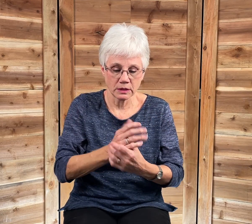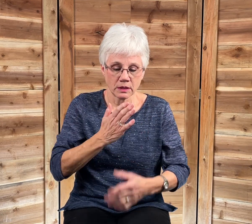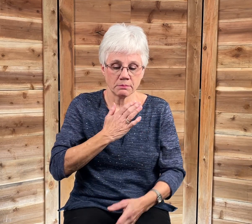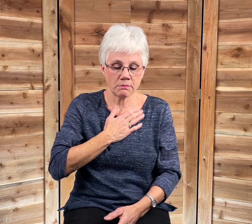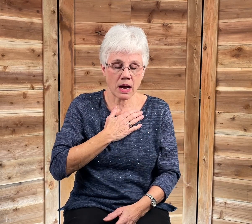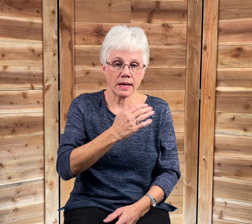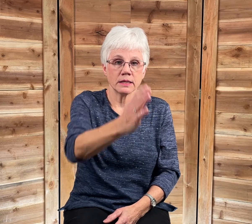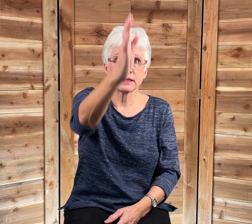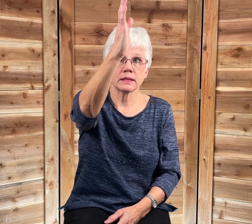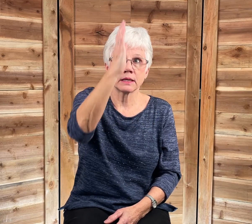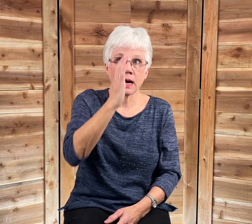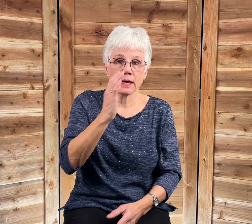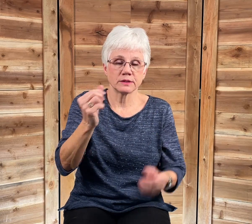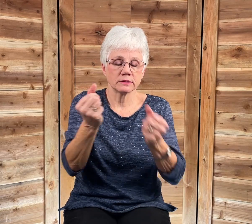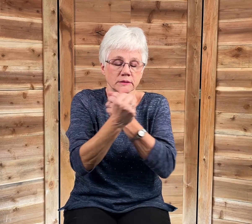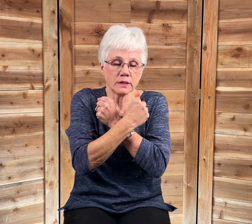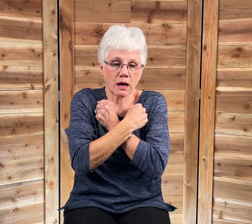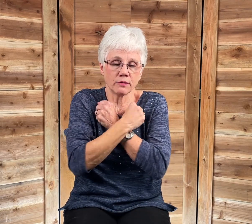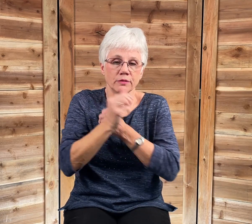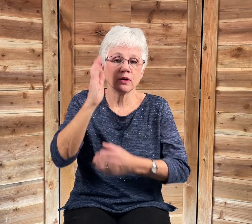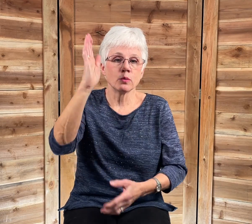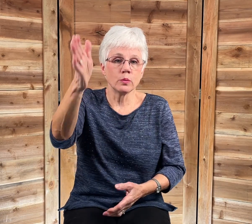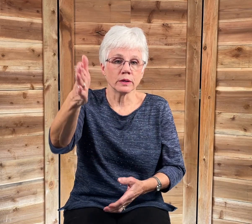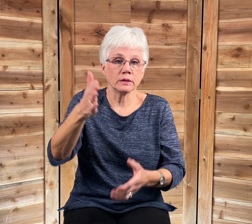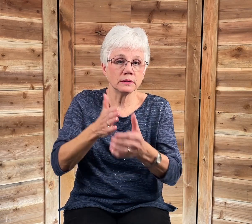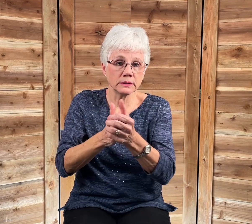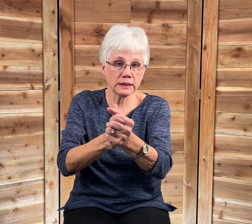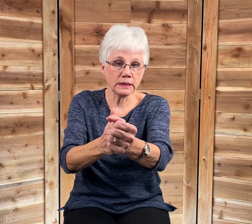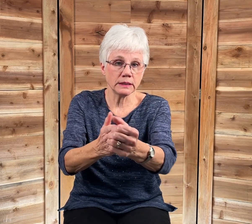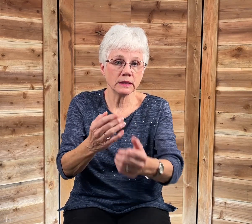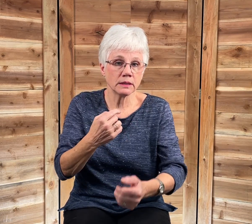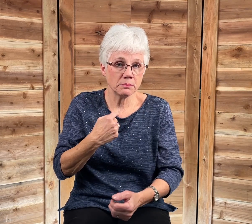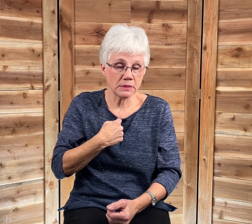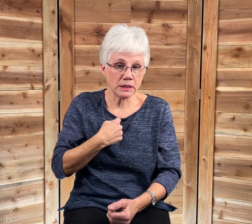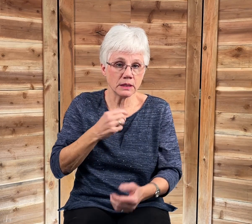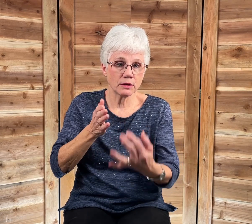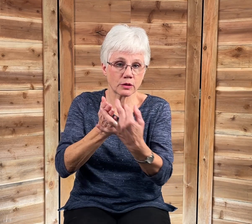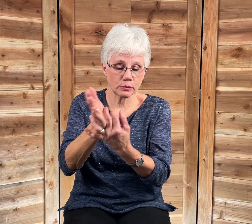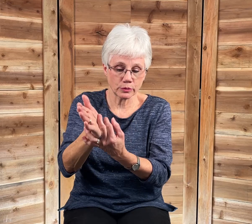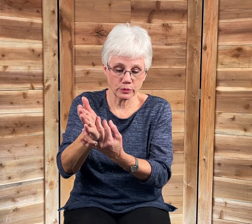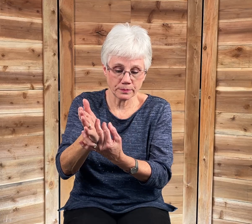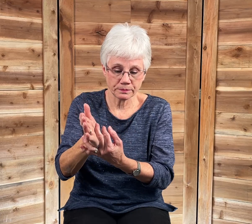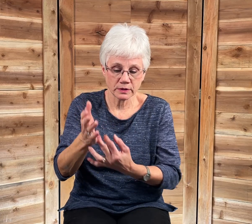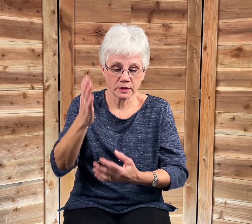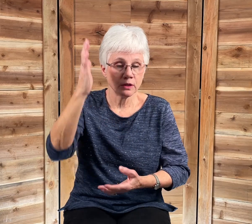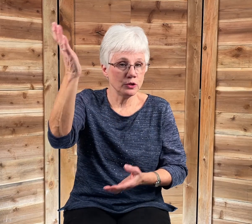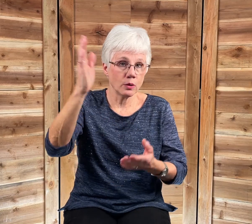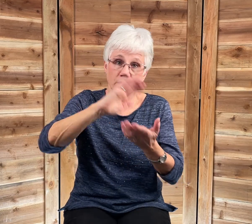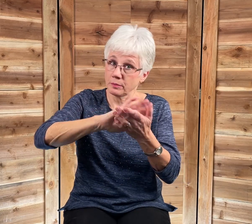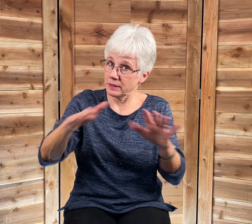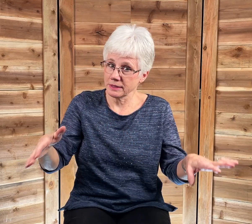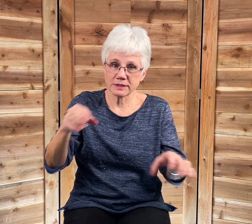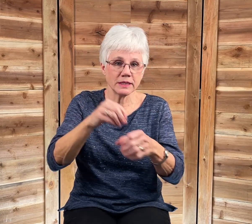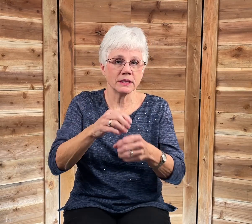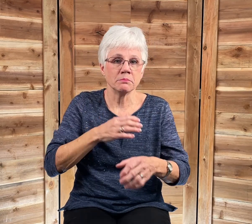did. My God's love will lead me through. You